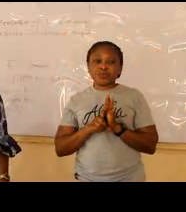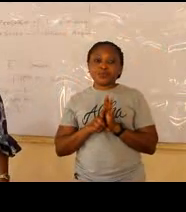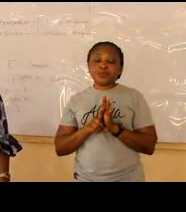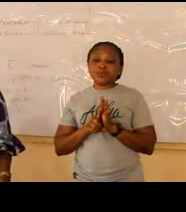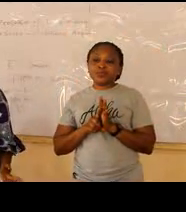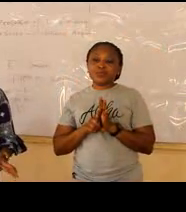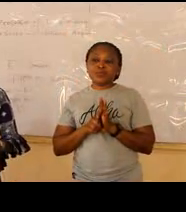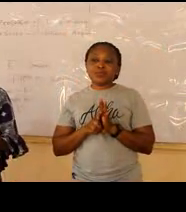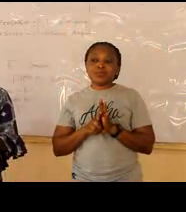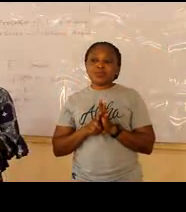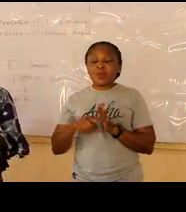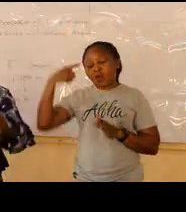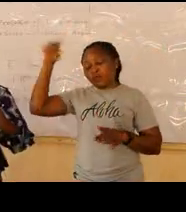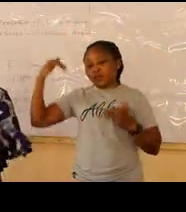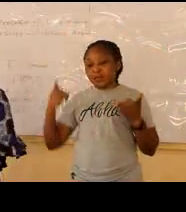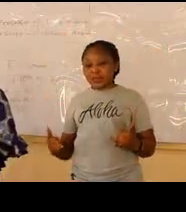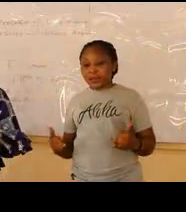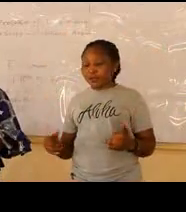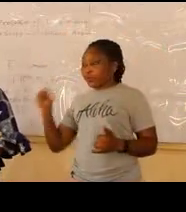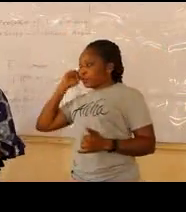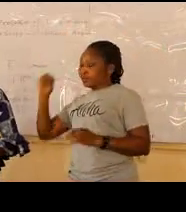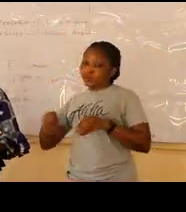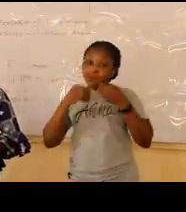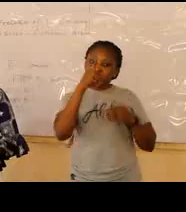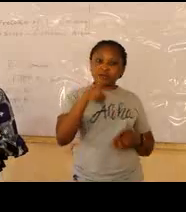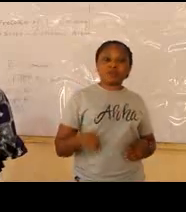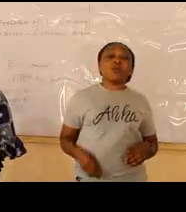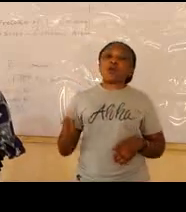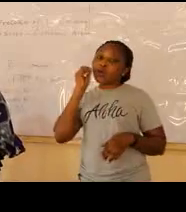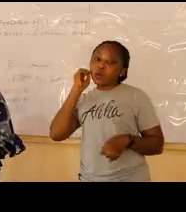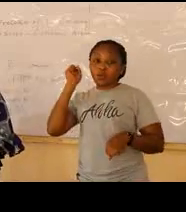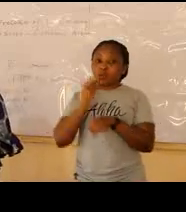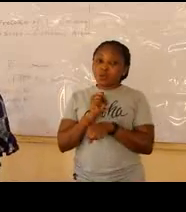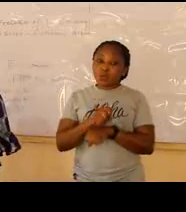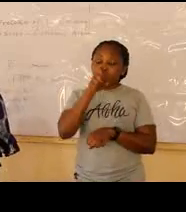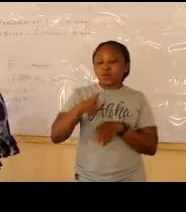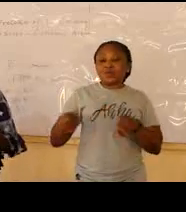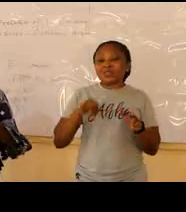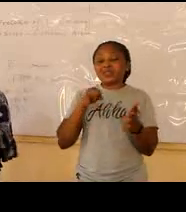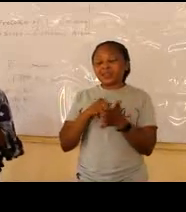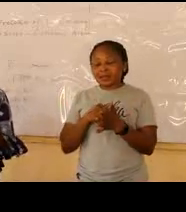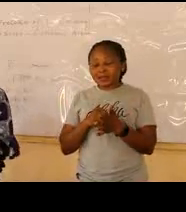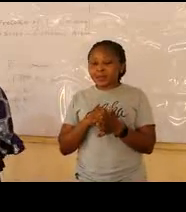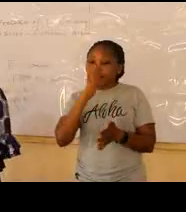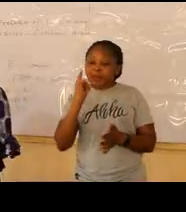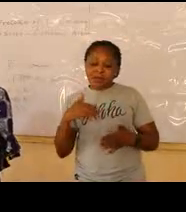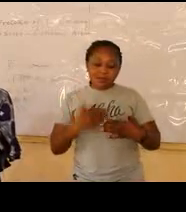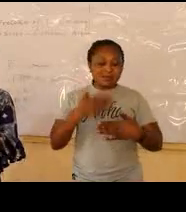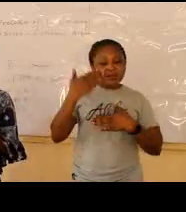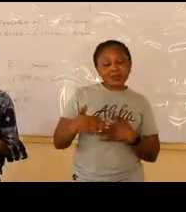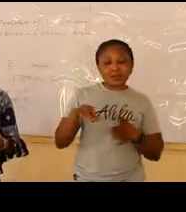law. So for now, I'm going to give you an assignment. You will do the assignment, then by next week,